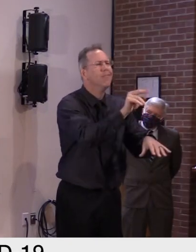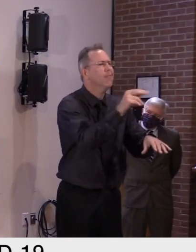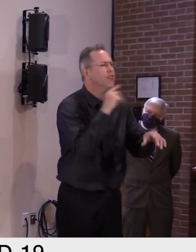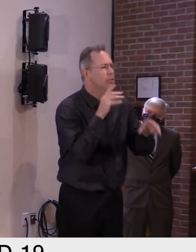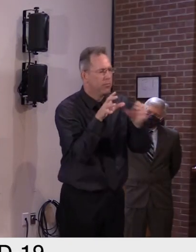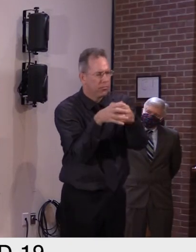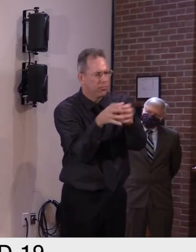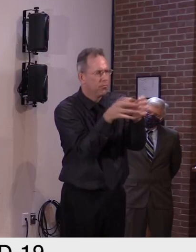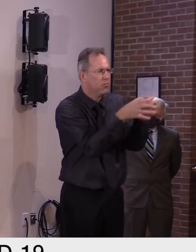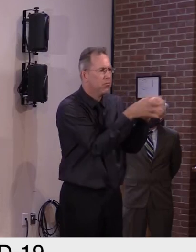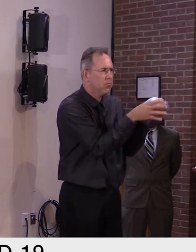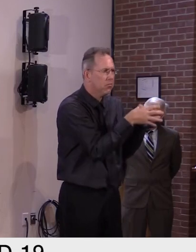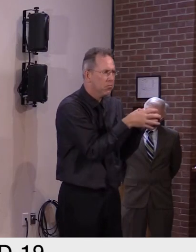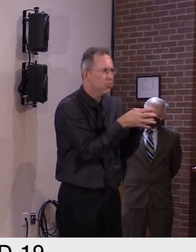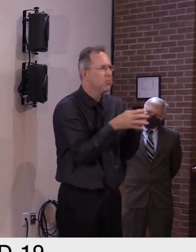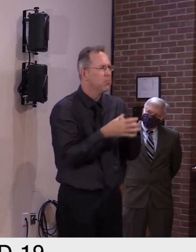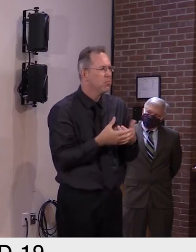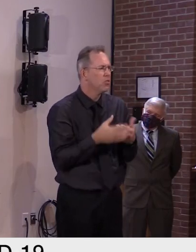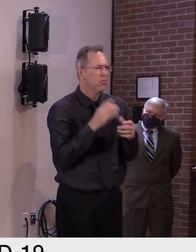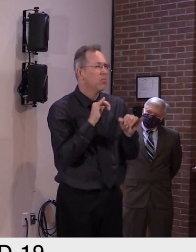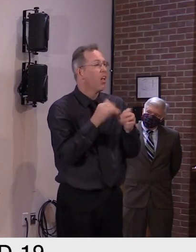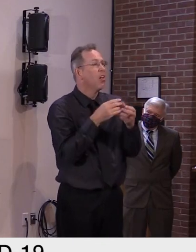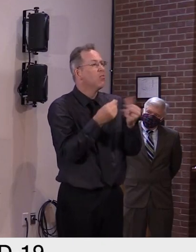knowing that, is no different.